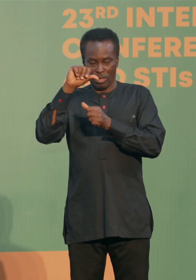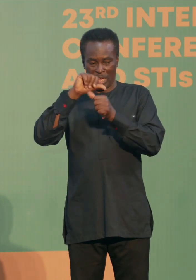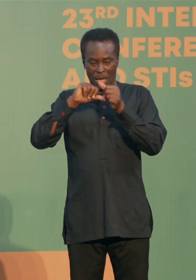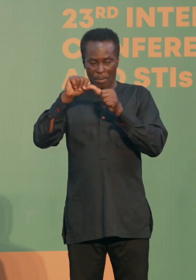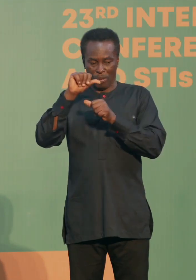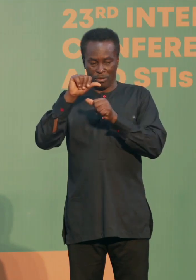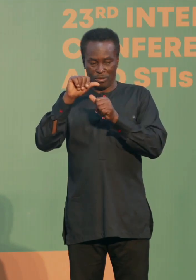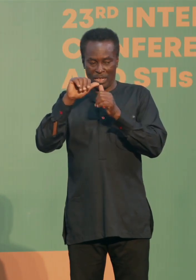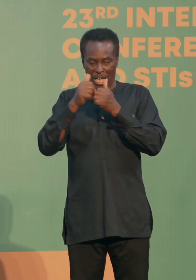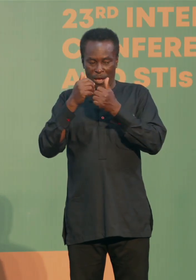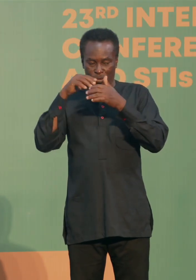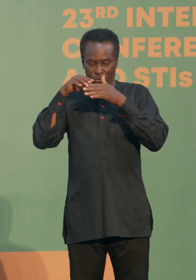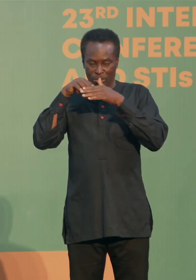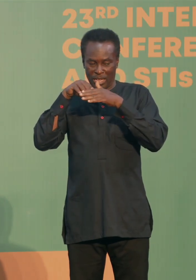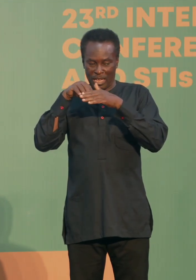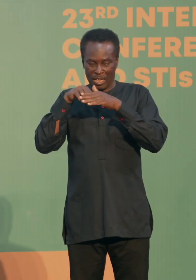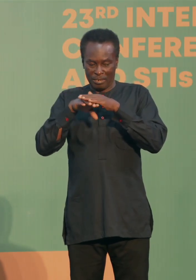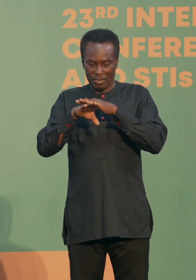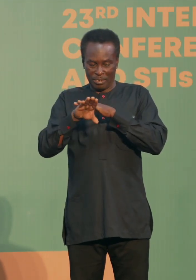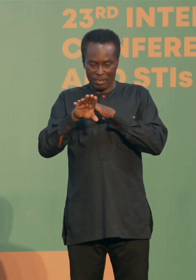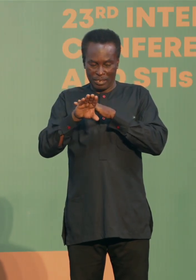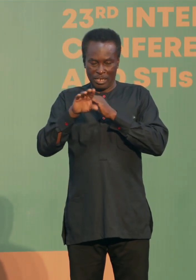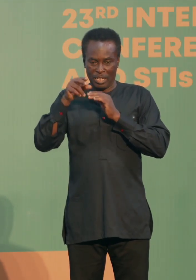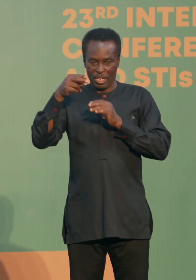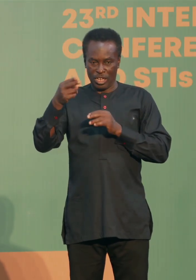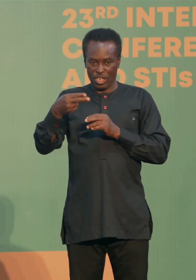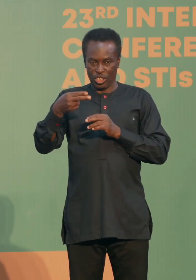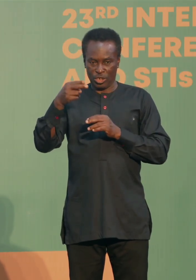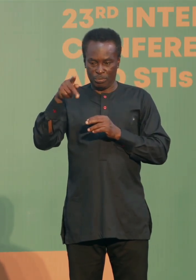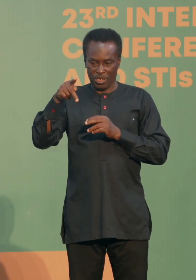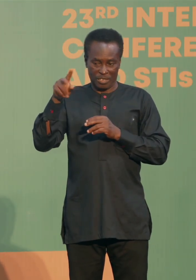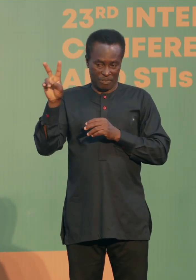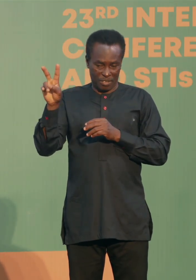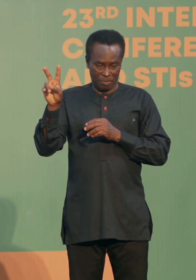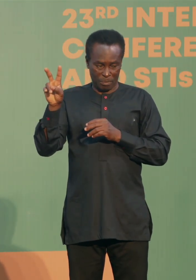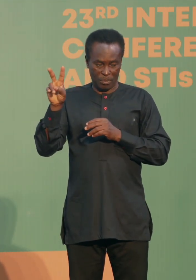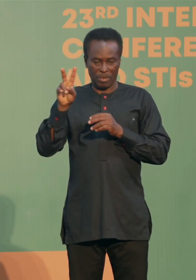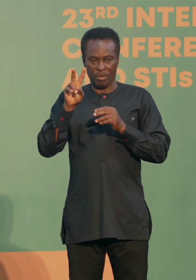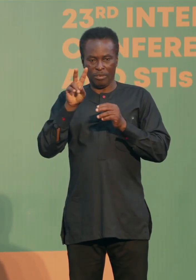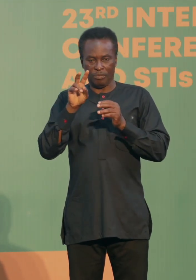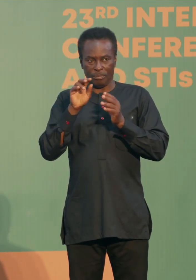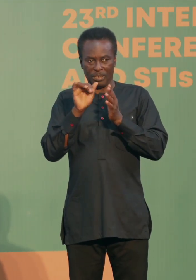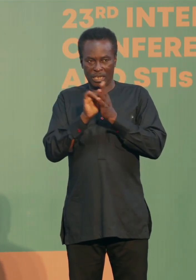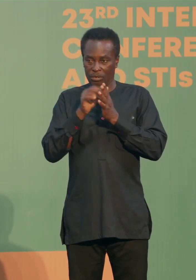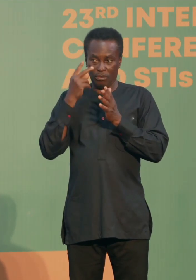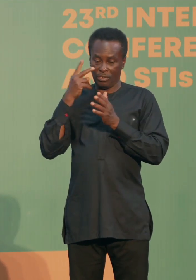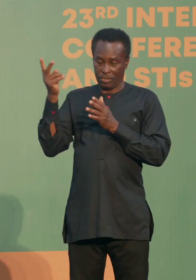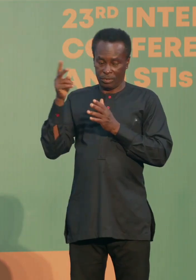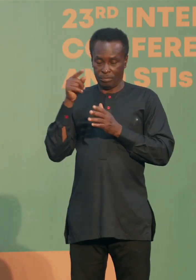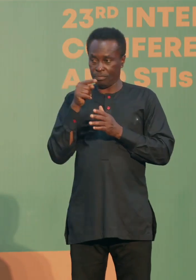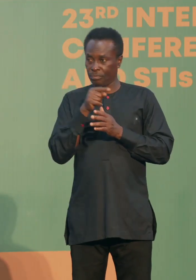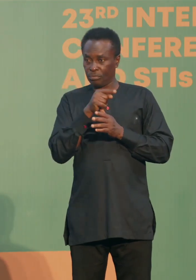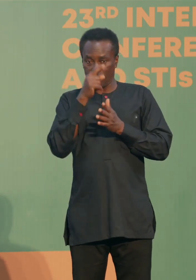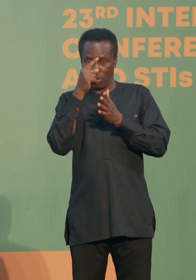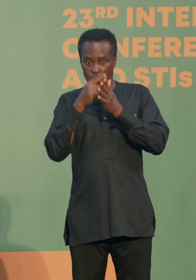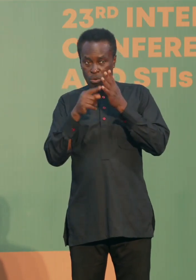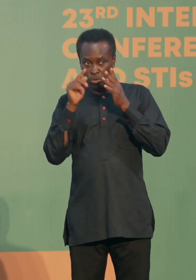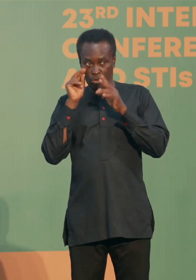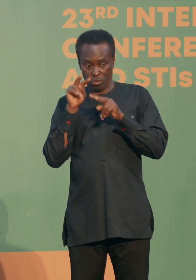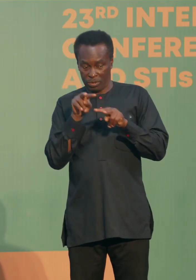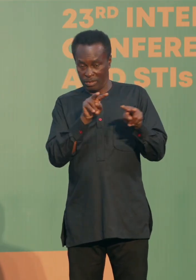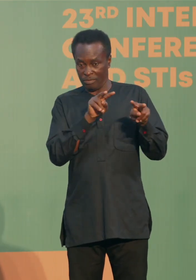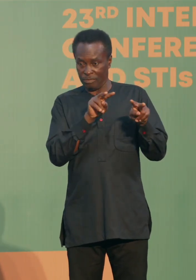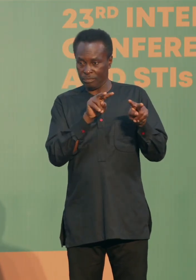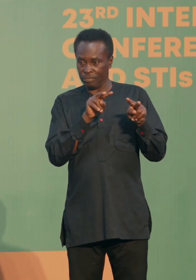of human papillomavirus into the female genital tract. So this slide here, what we observed in the 90s